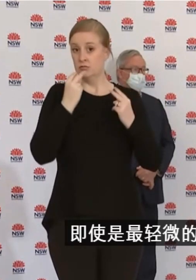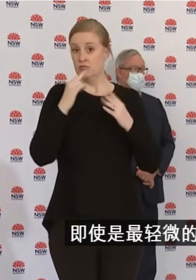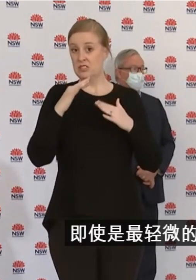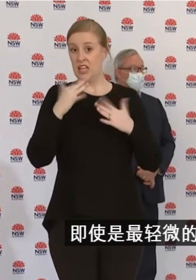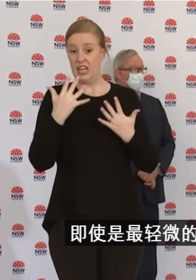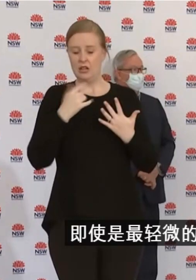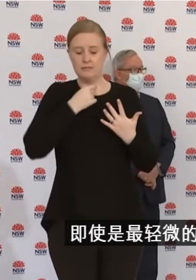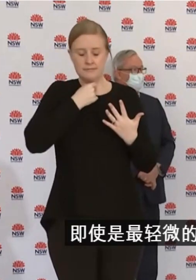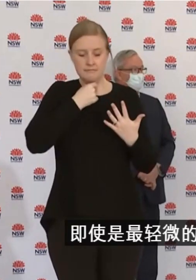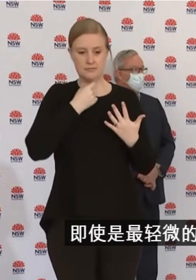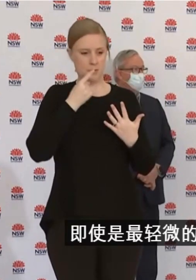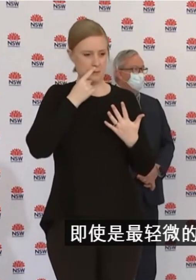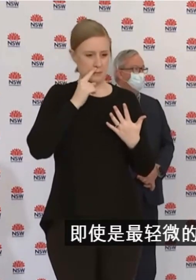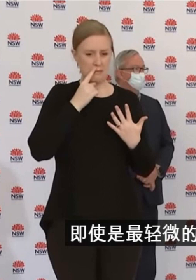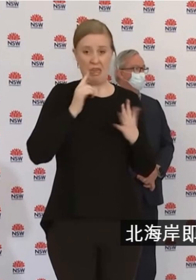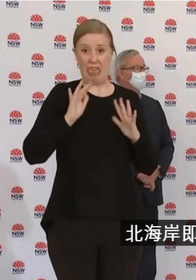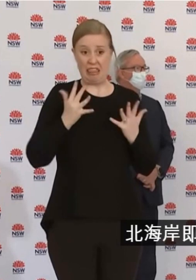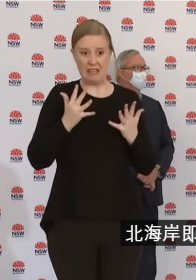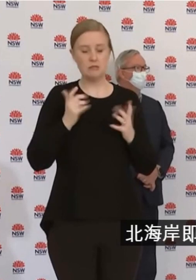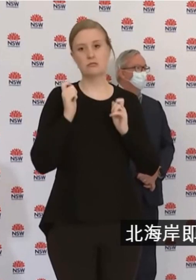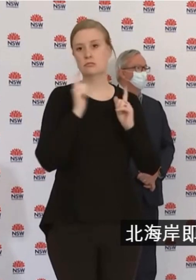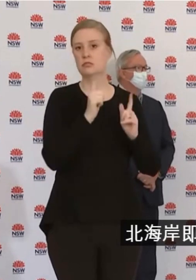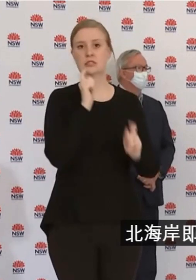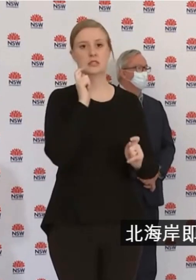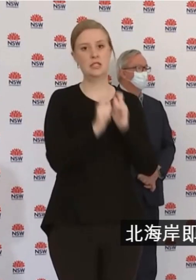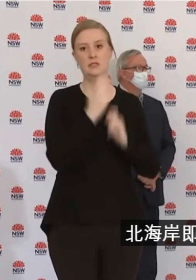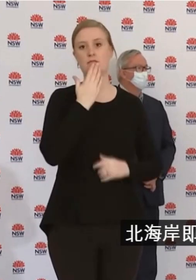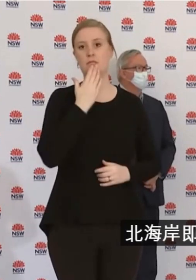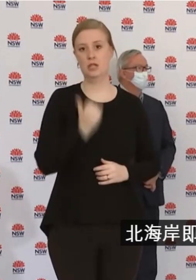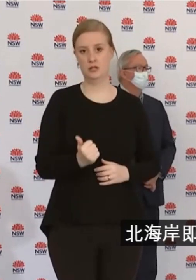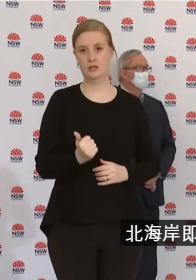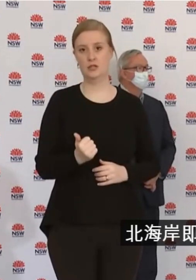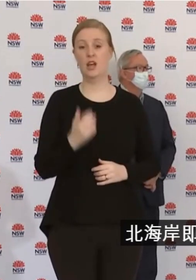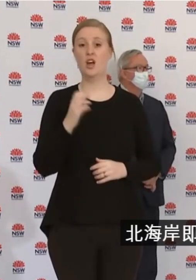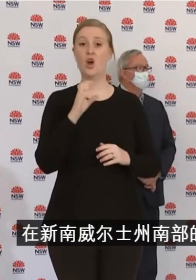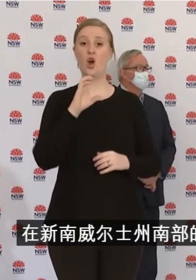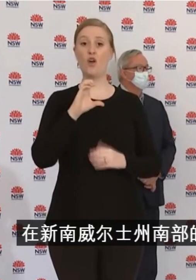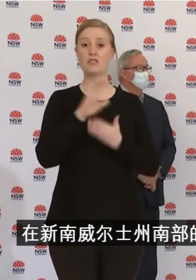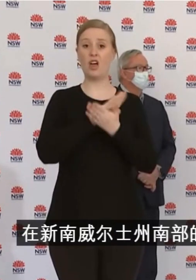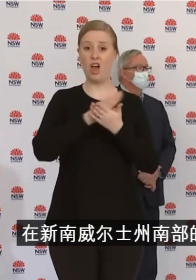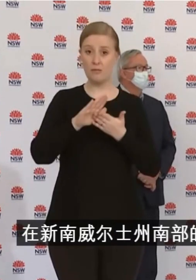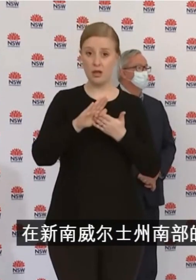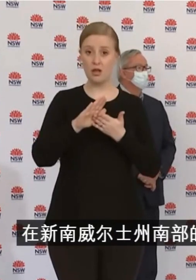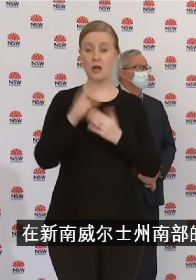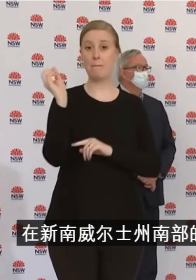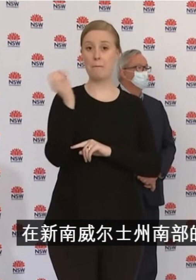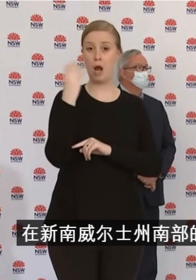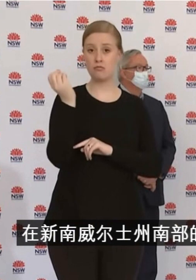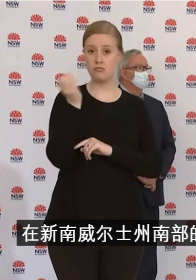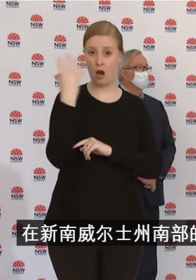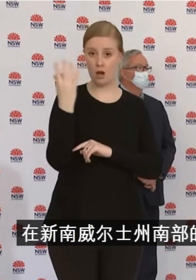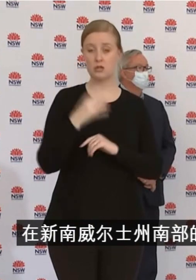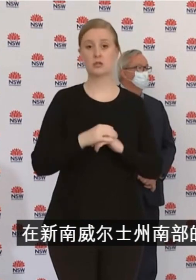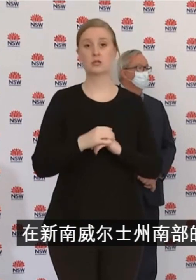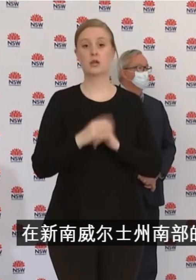at even the mildest of symptoms. On the north coast, that's Coffs Harbour and Byron Bay. In southern New South Wales, that's Moss